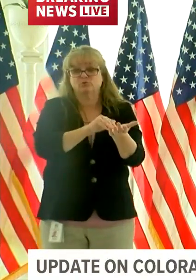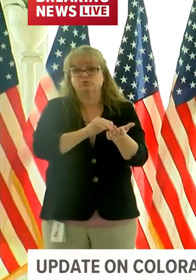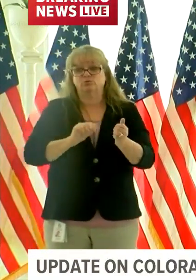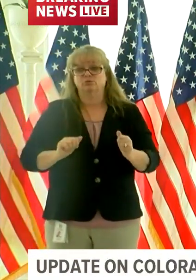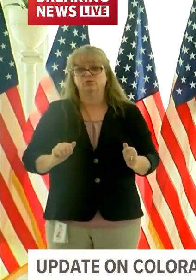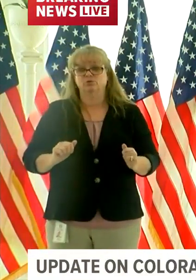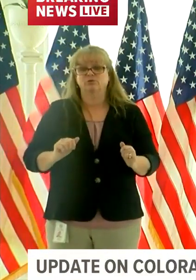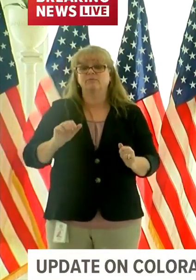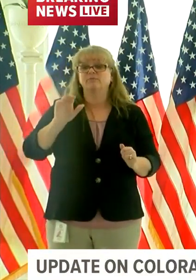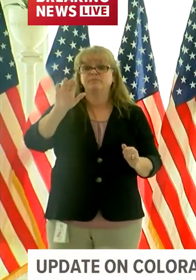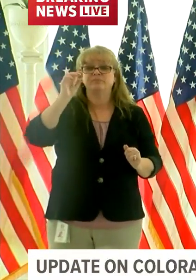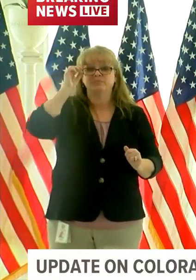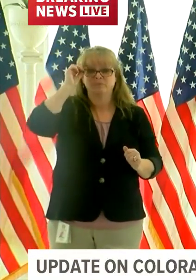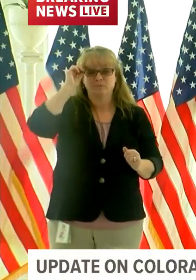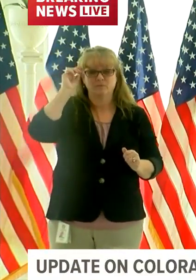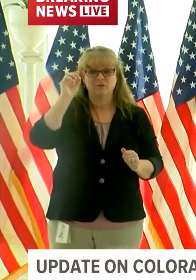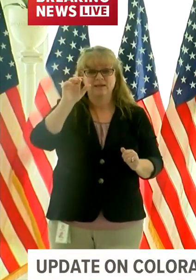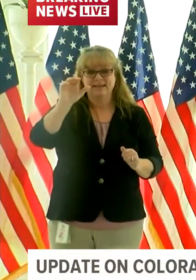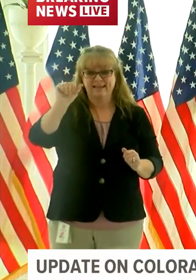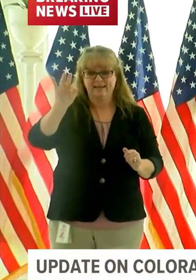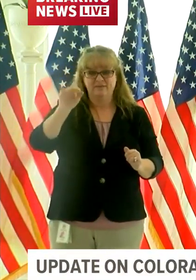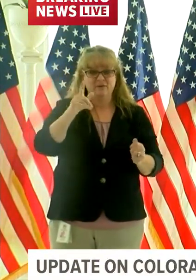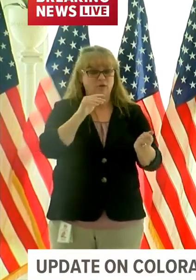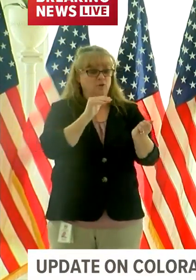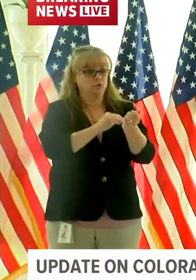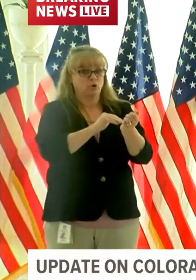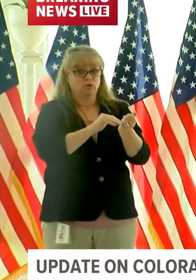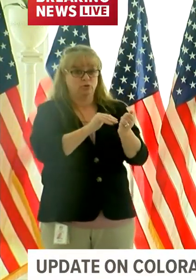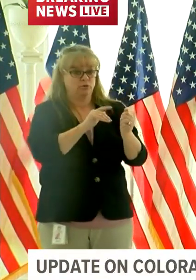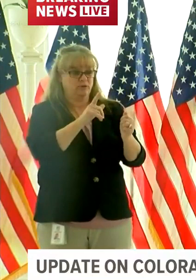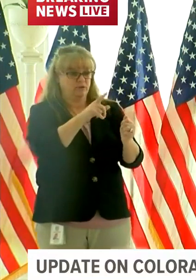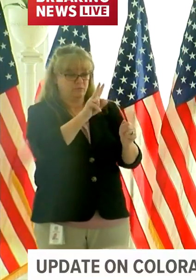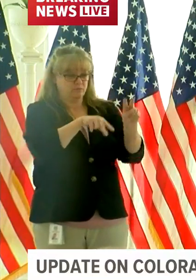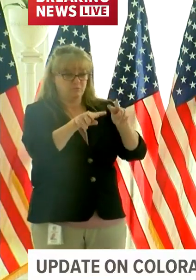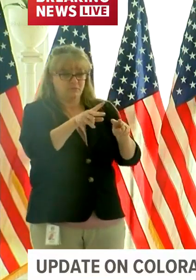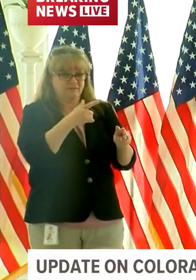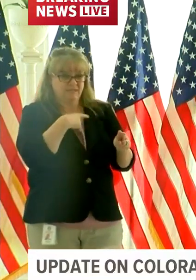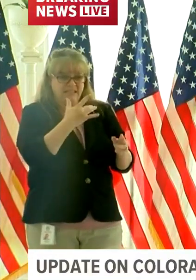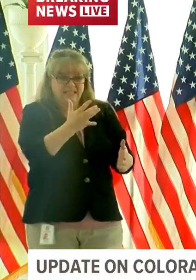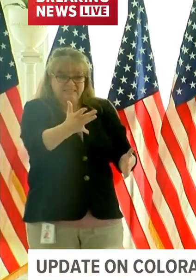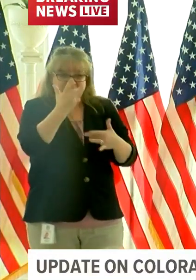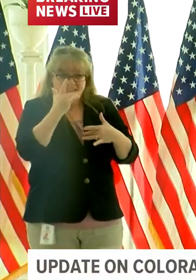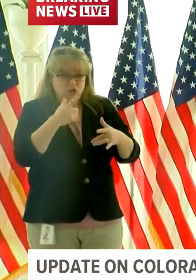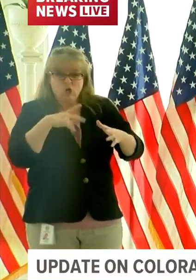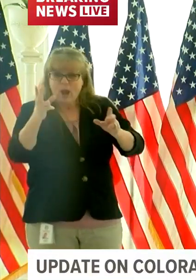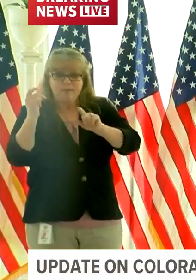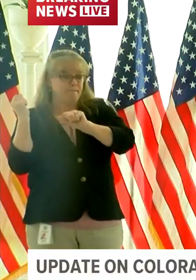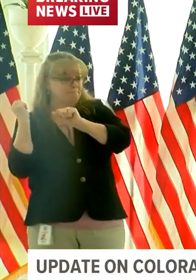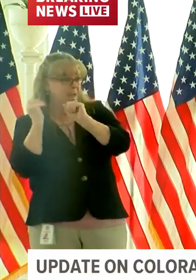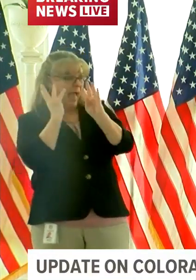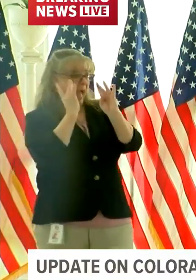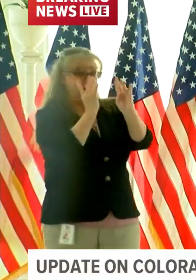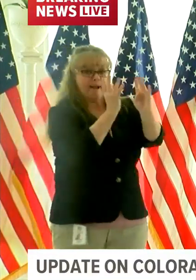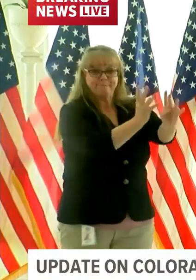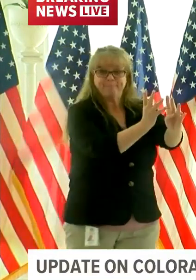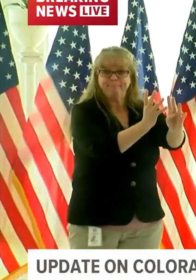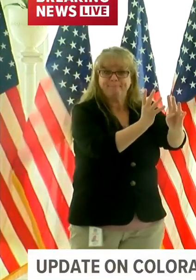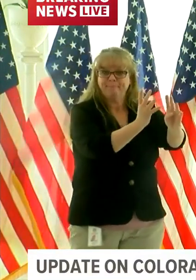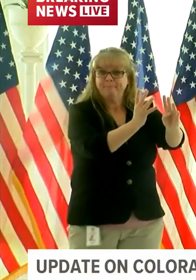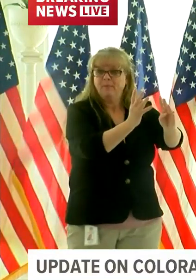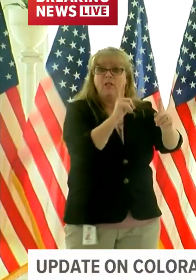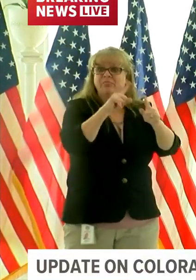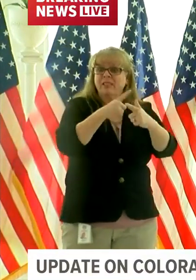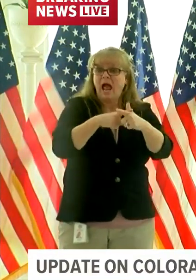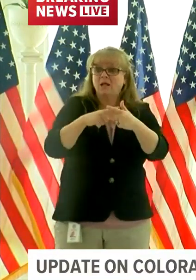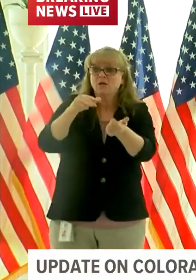much worse if we had 60,000 Coloradans scrambling around our hospitals, distracting and taking the time of our medical personnel who need to